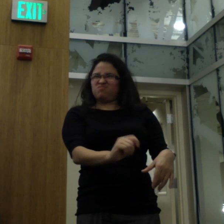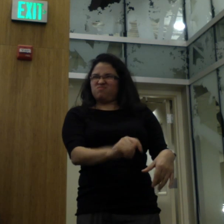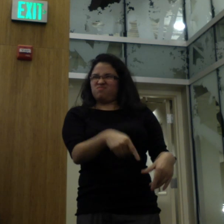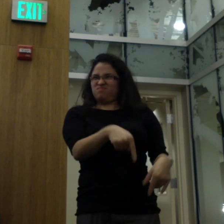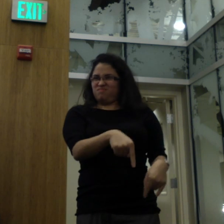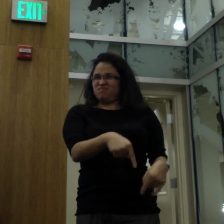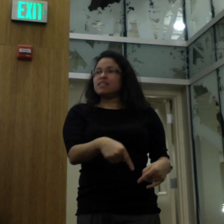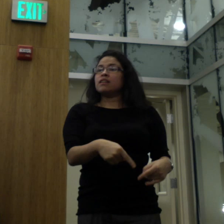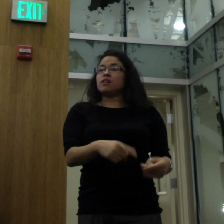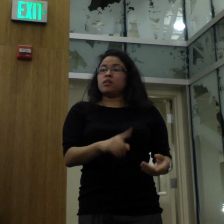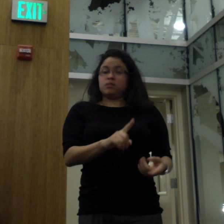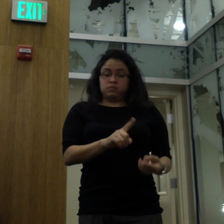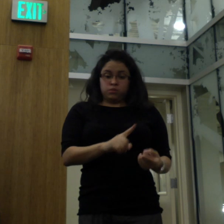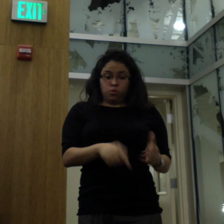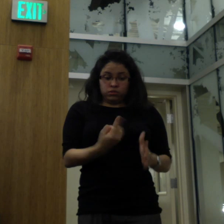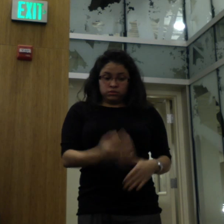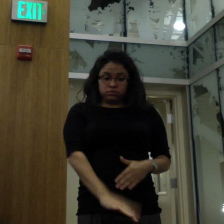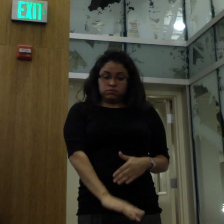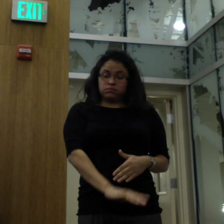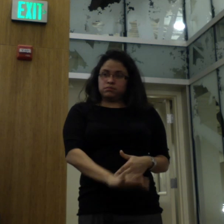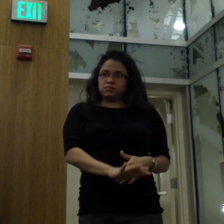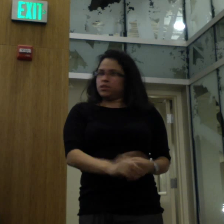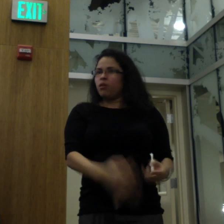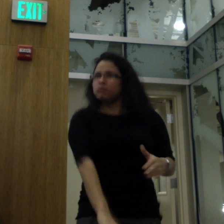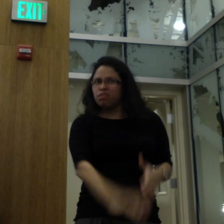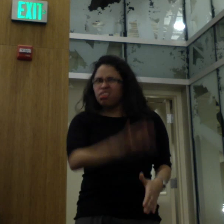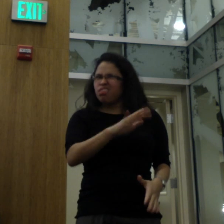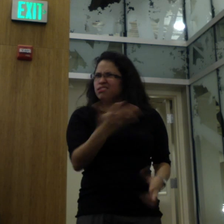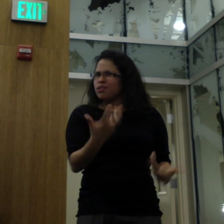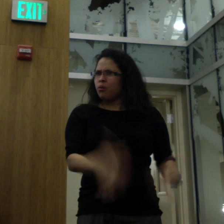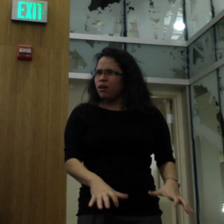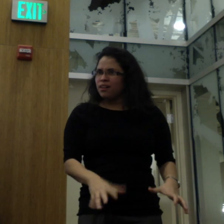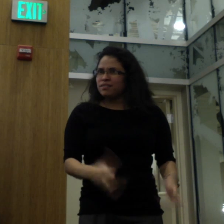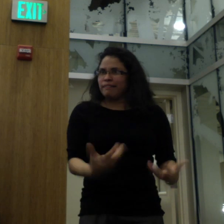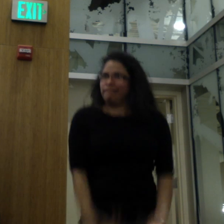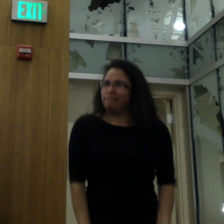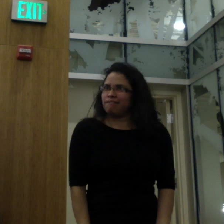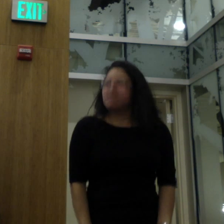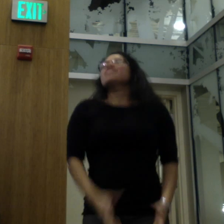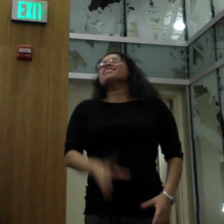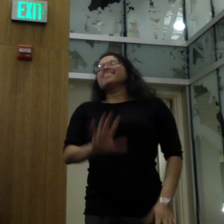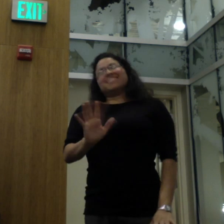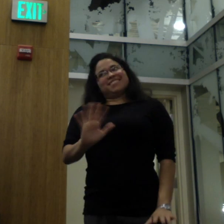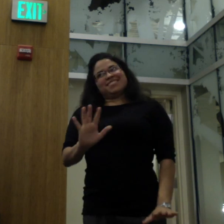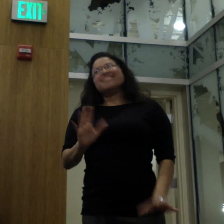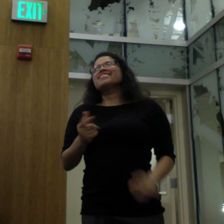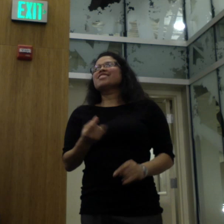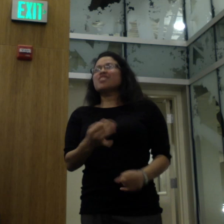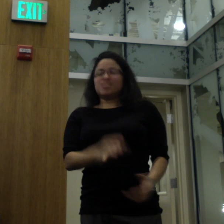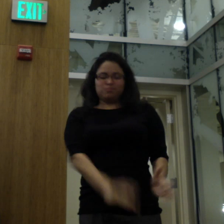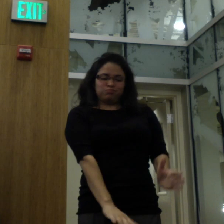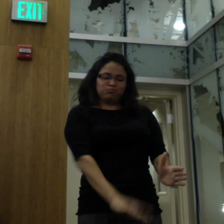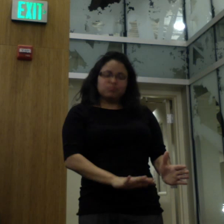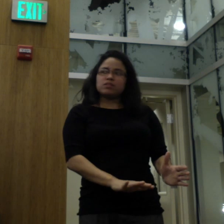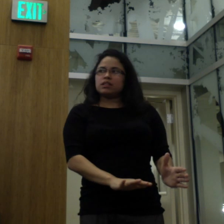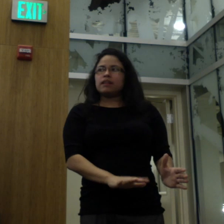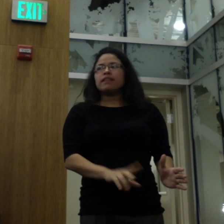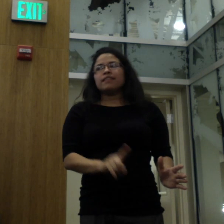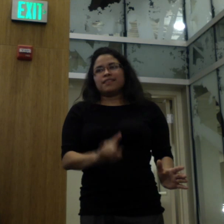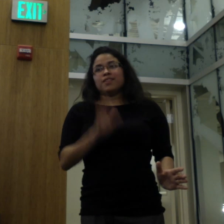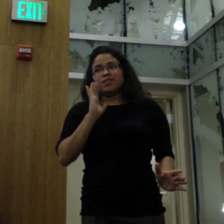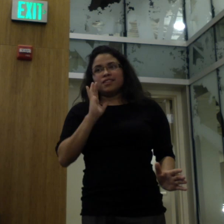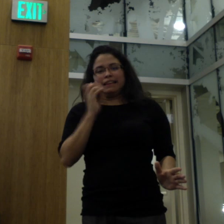it gets full, not too heavy because you don't want it to break on you when you're carrying it outside. Then you really got a mess